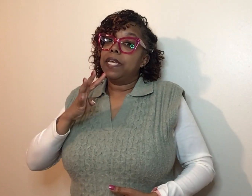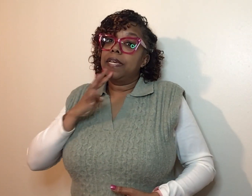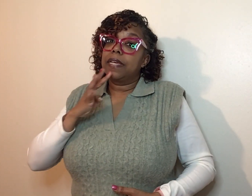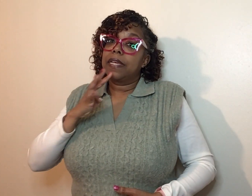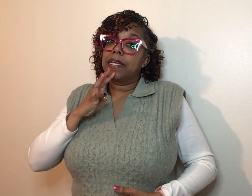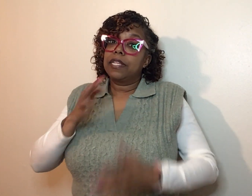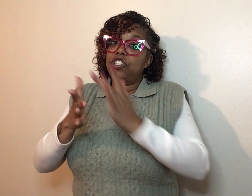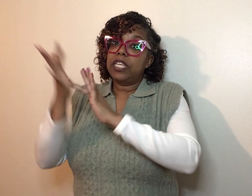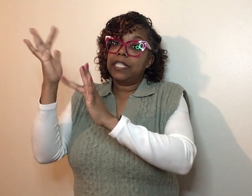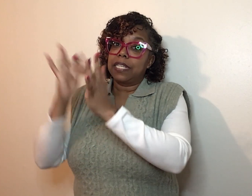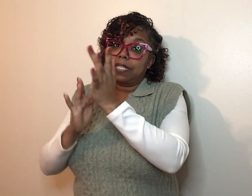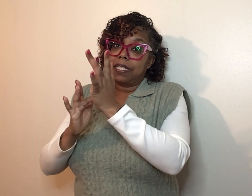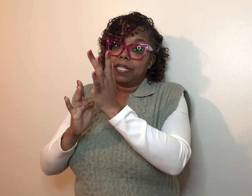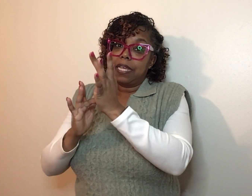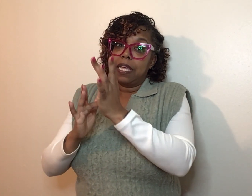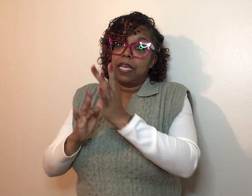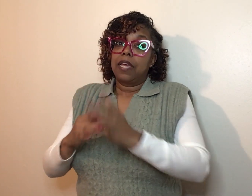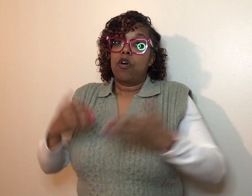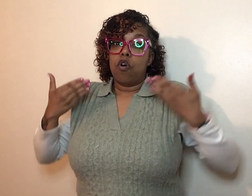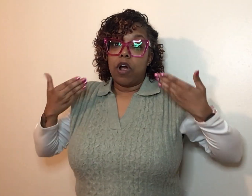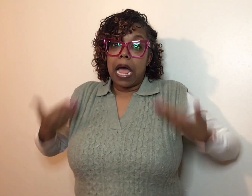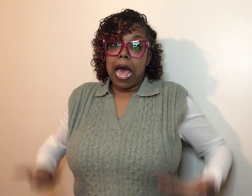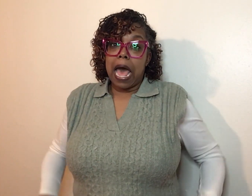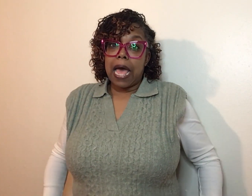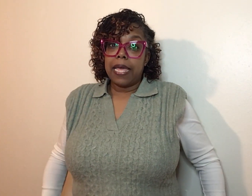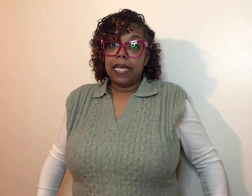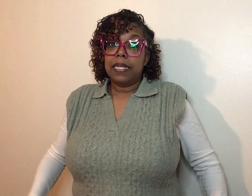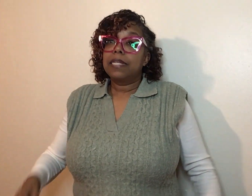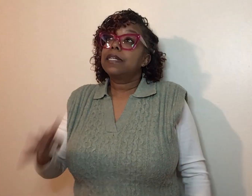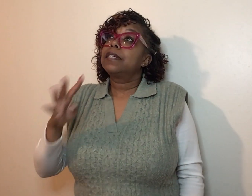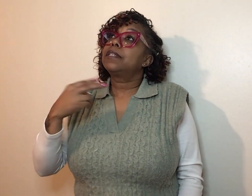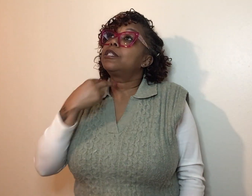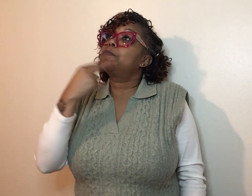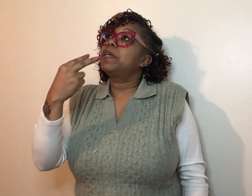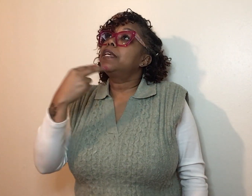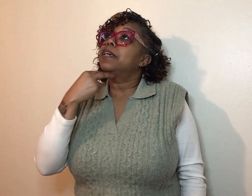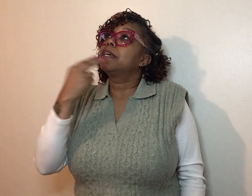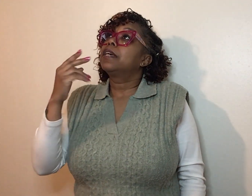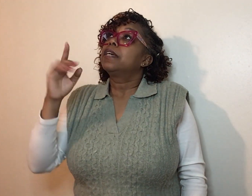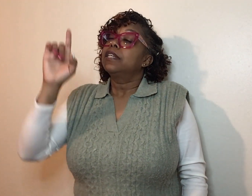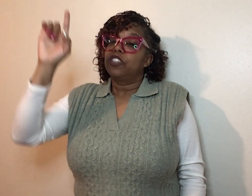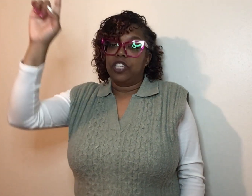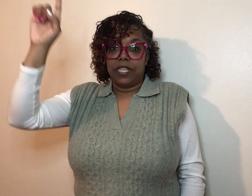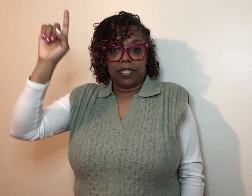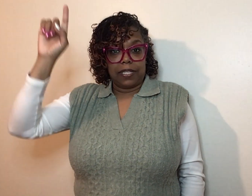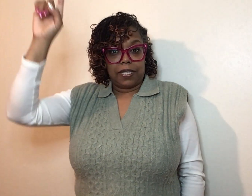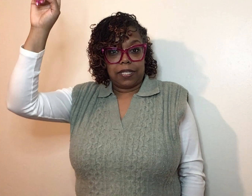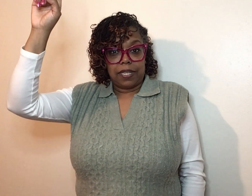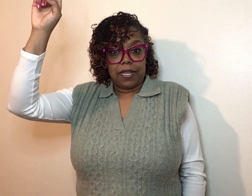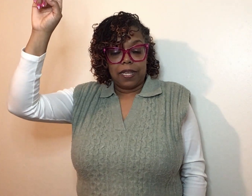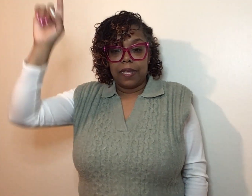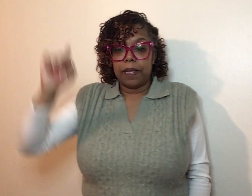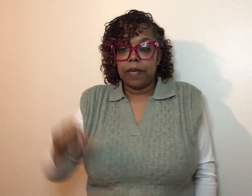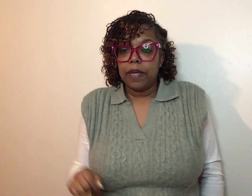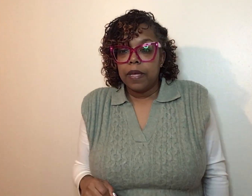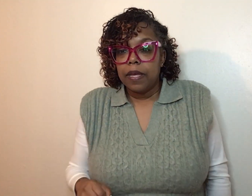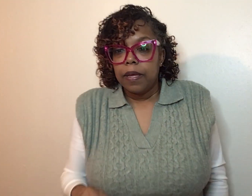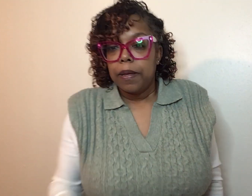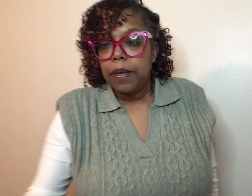speak Jesus, or I speak Jesus.